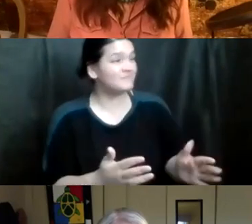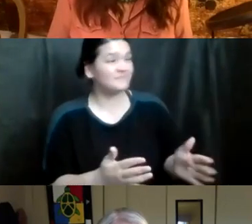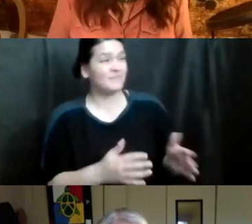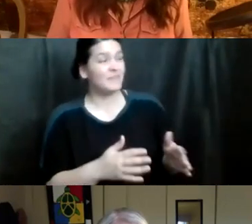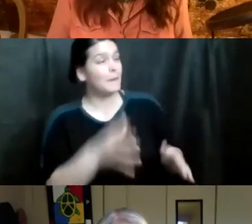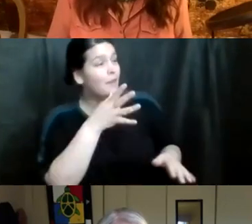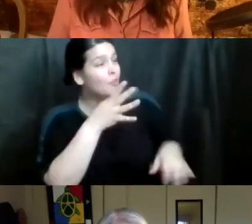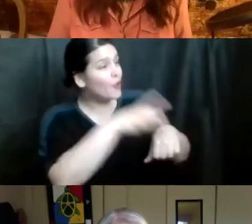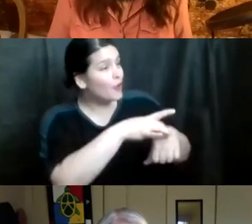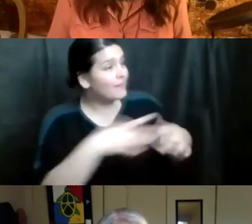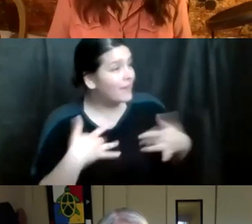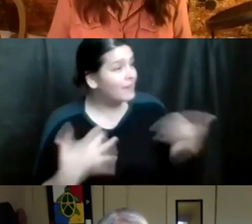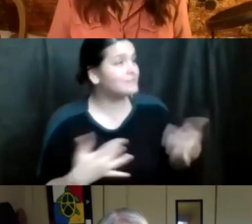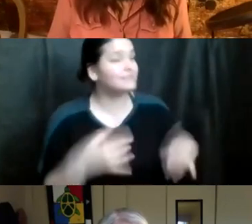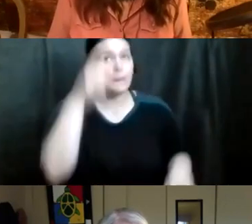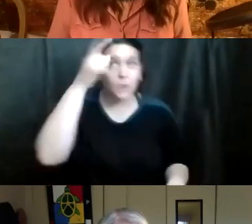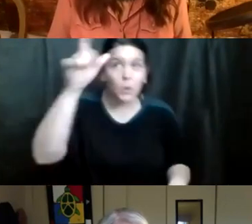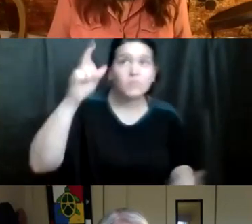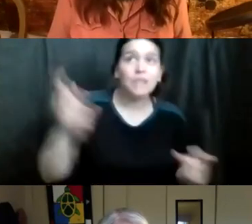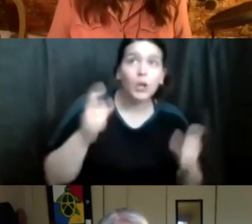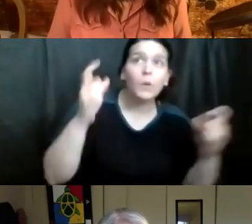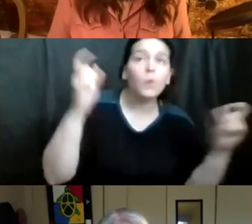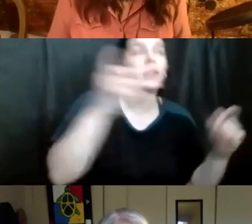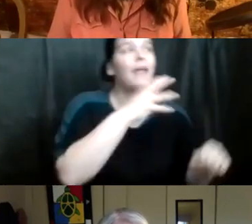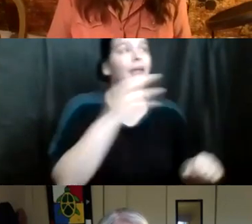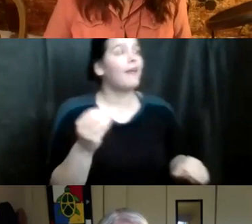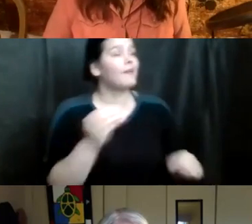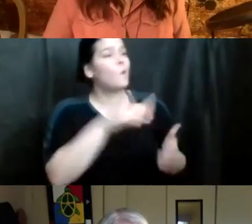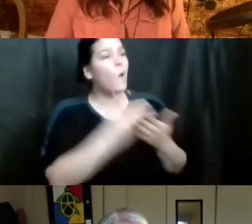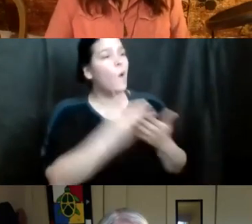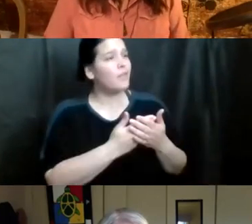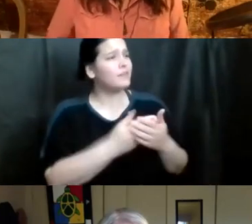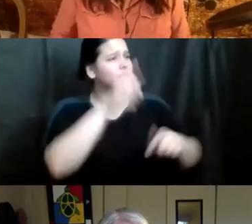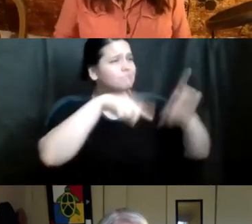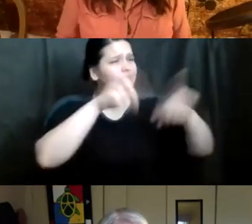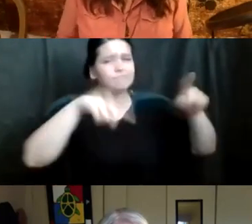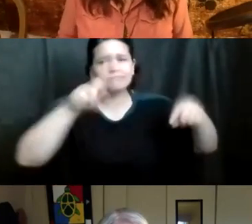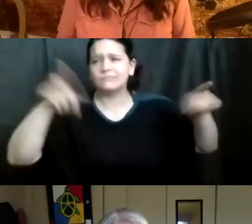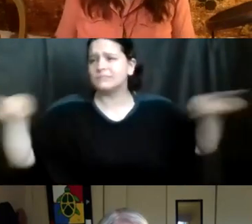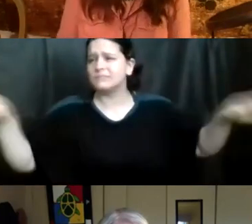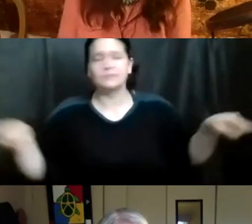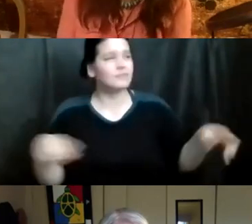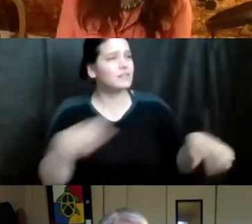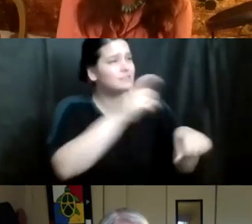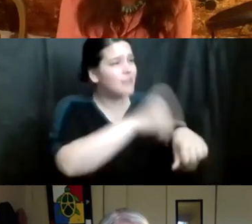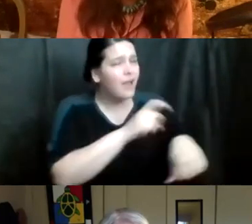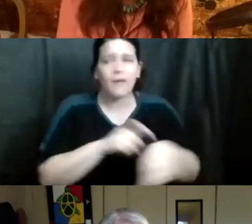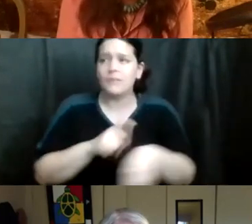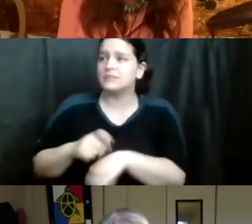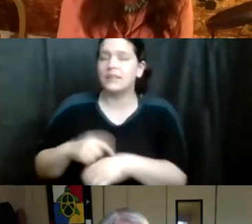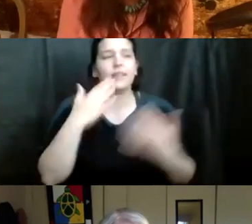moon ceremony, and all these various elements. And thank you for acknowledging